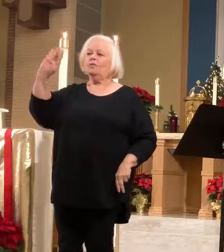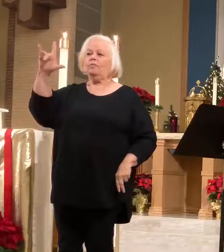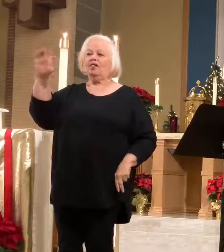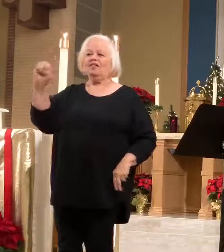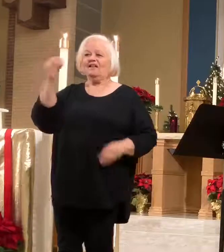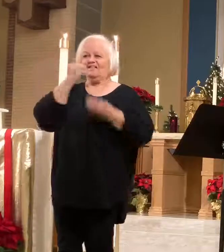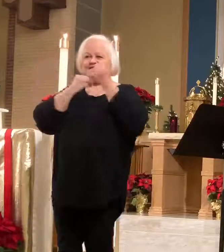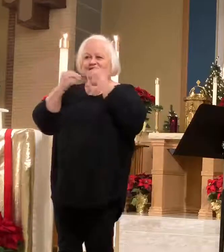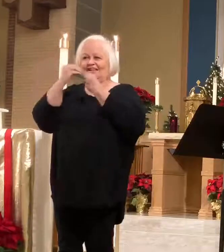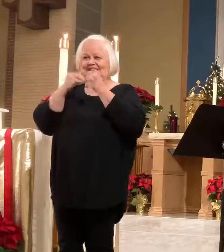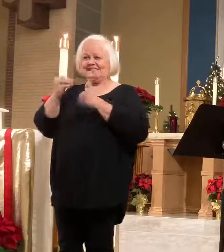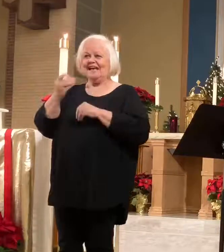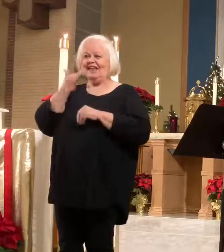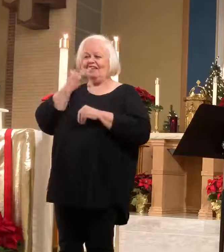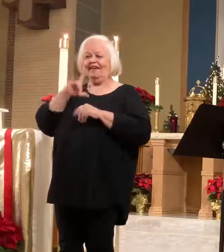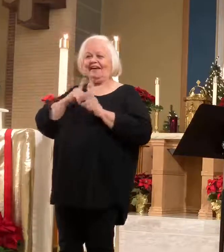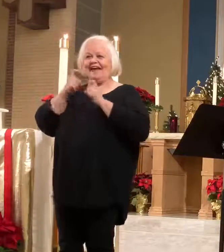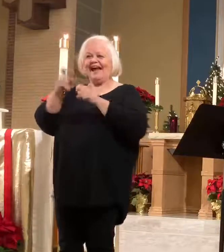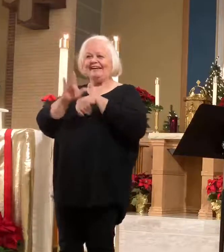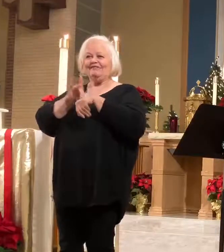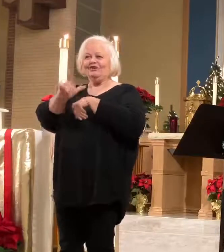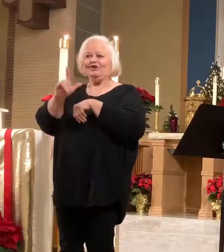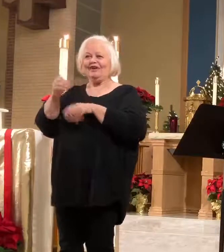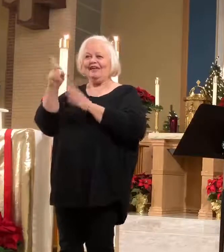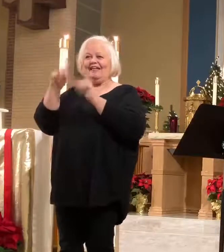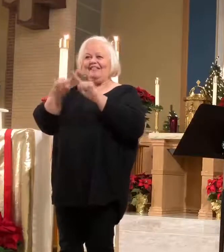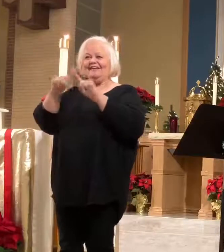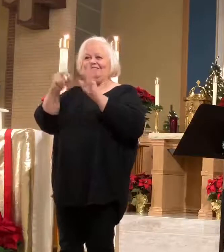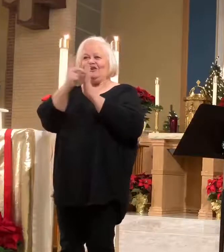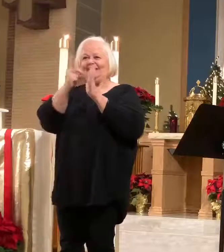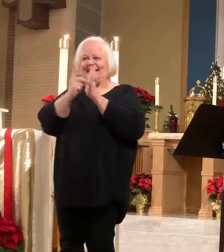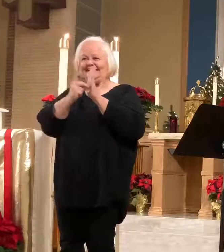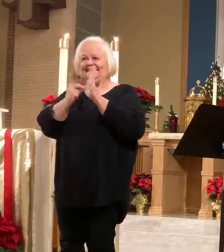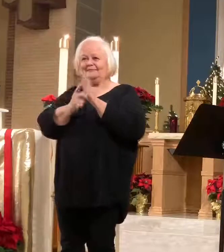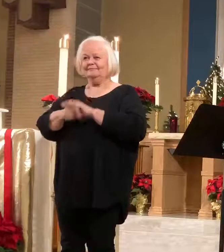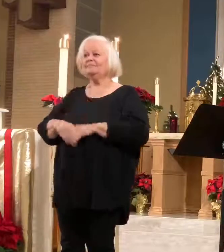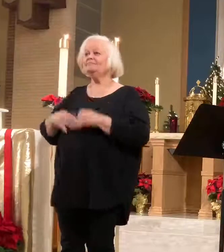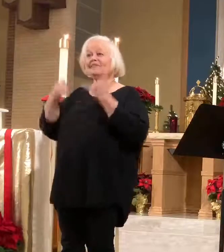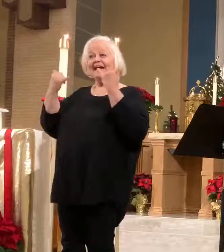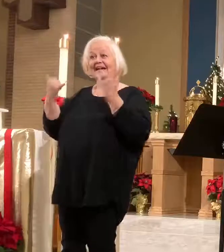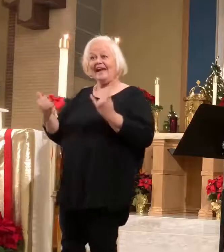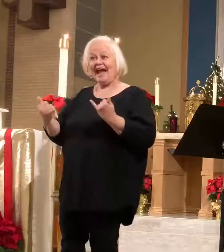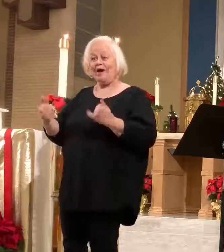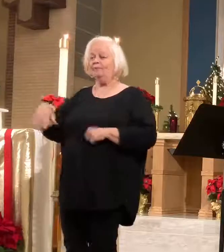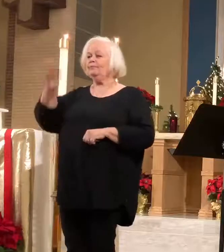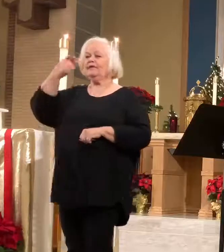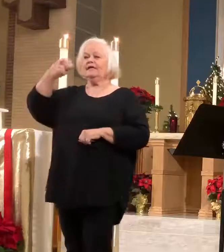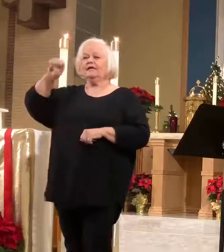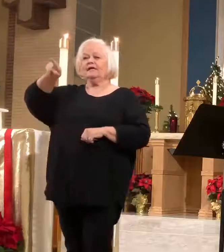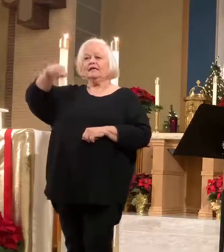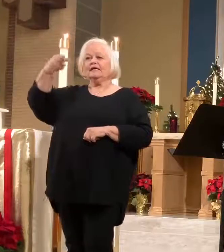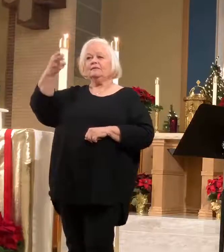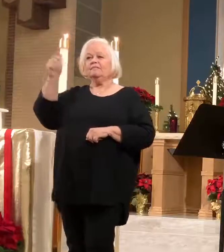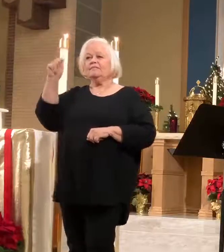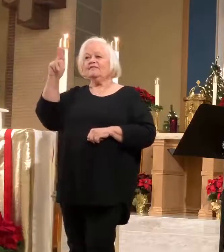I gave you the dates in advance. Now, the Epiphany of our Lord.